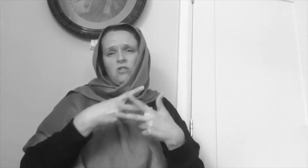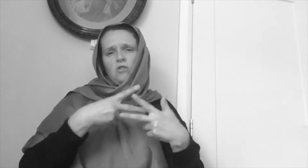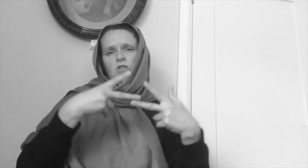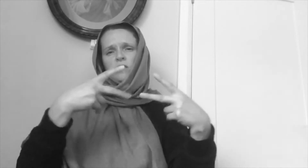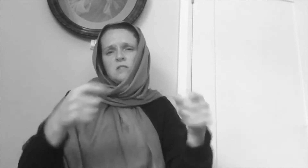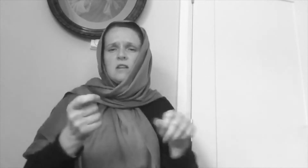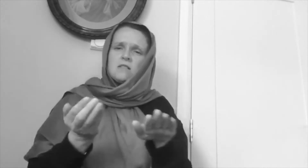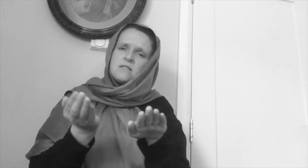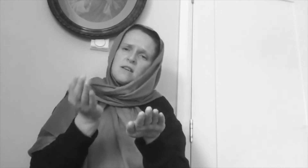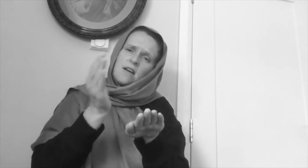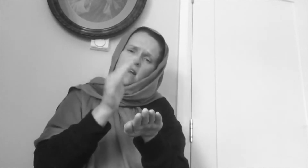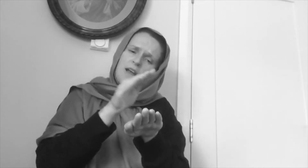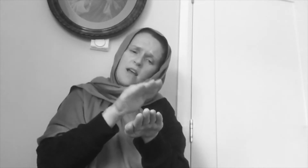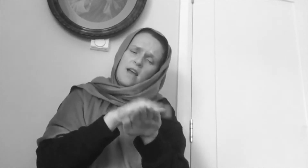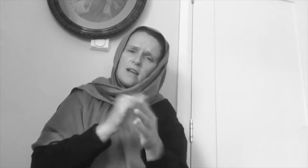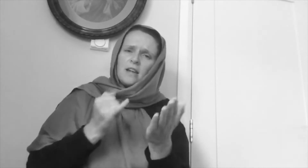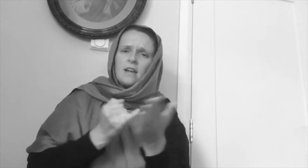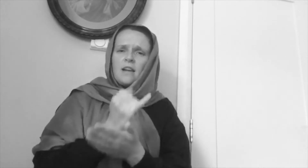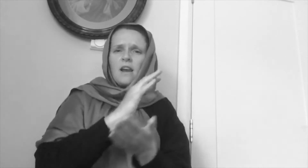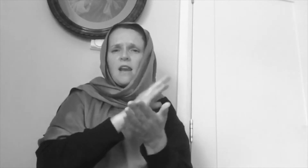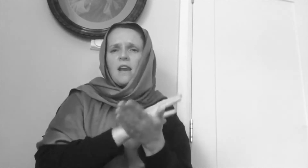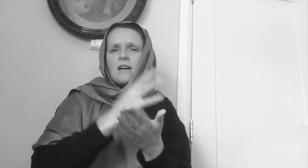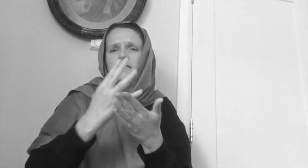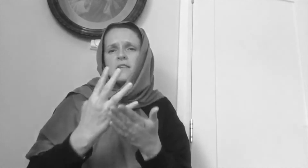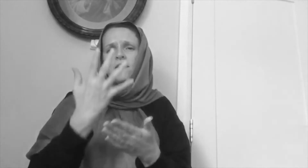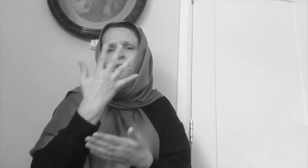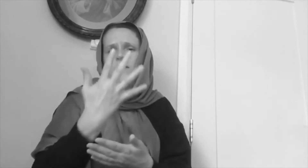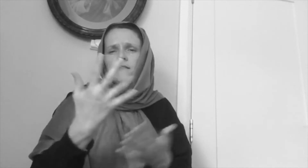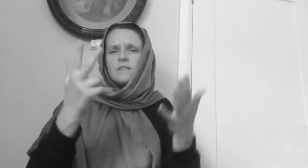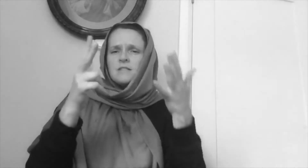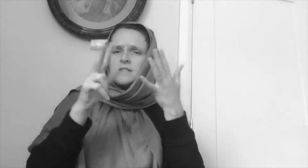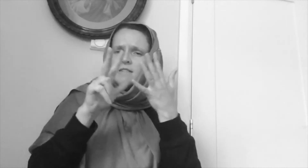It would never change till I died in 1958.